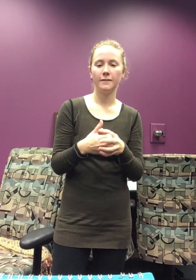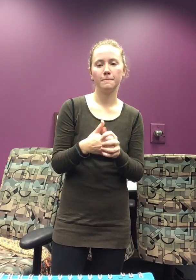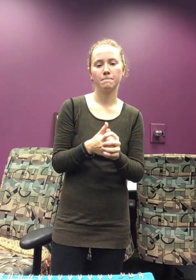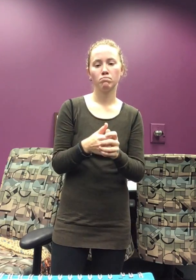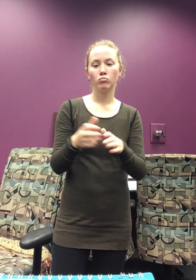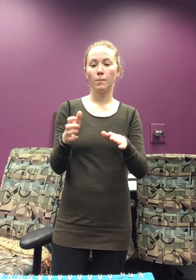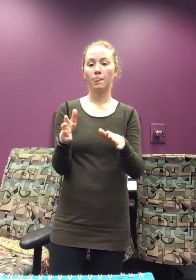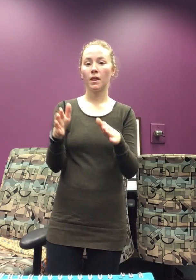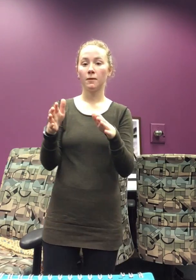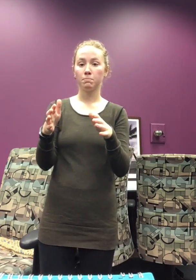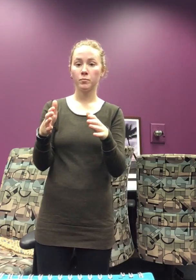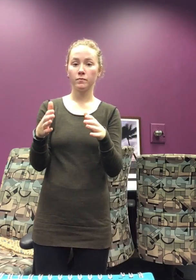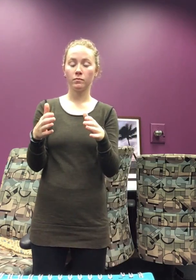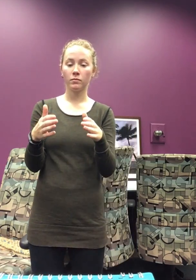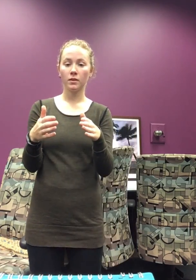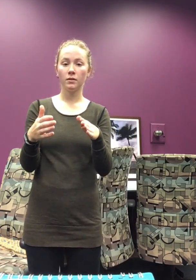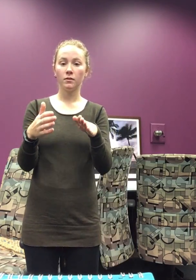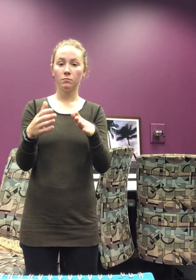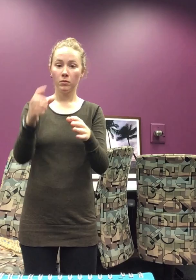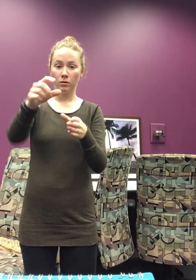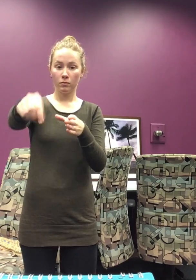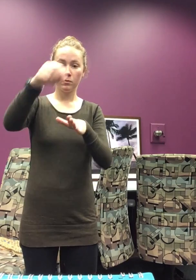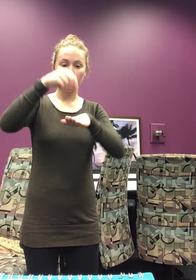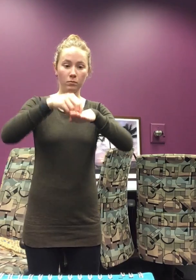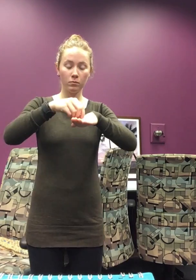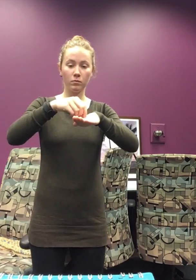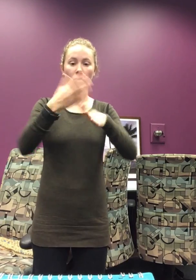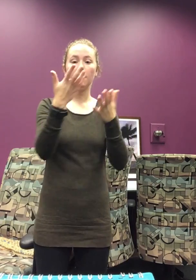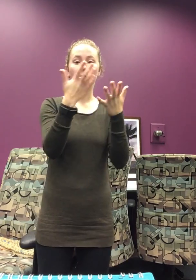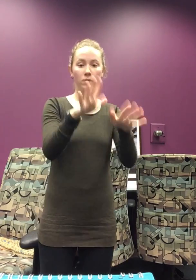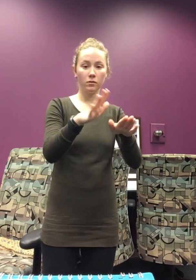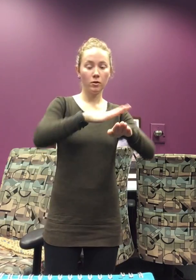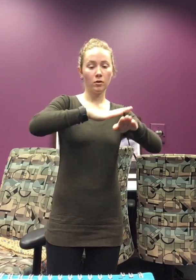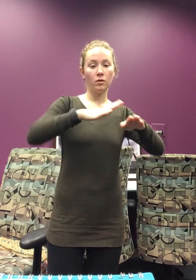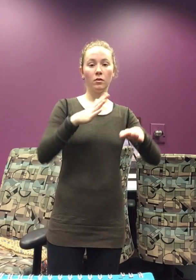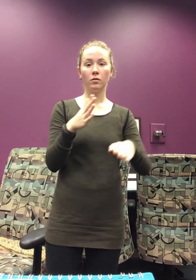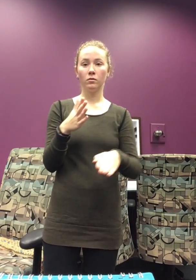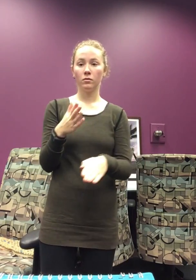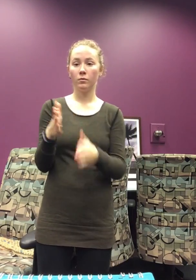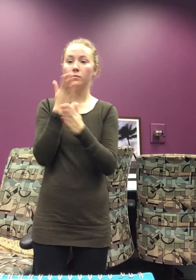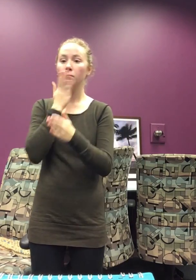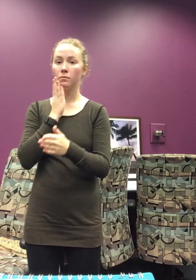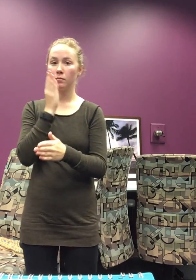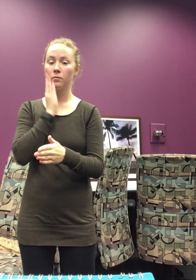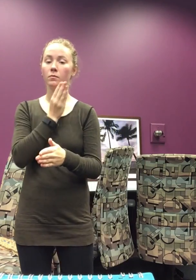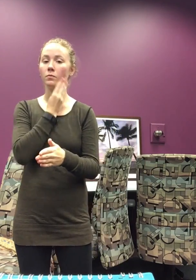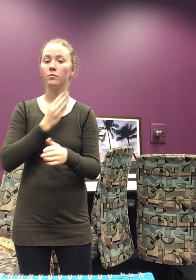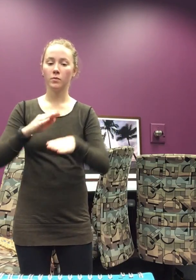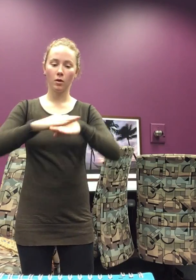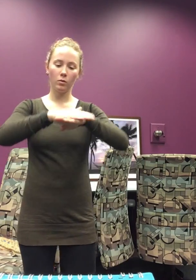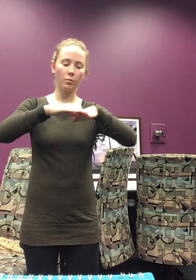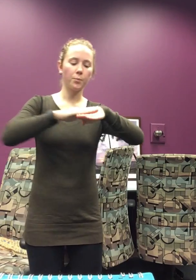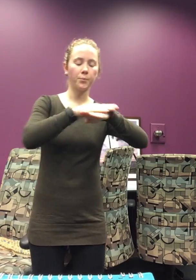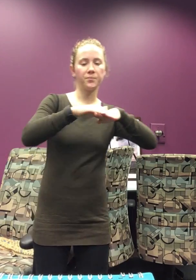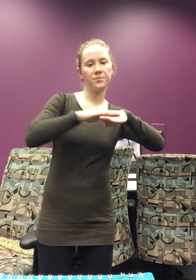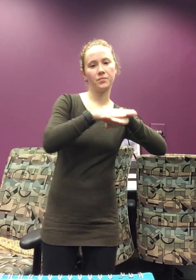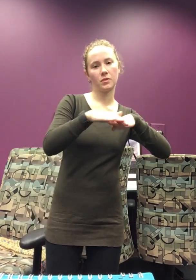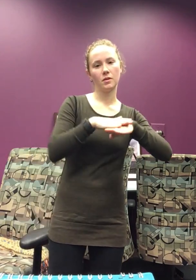off so that it's kind of clean before you start. You don't mix the solutions, right? So go ahead and give that a whirl.